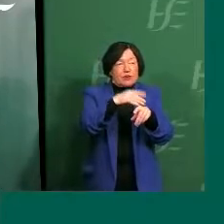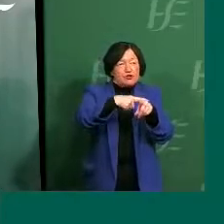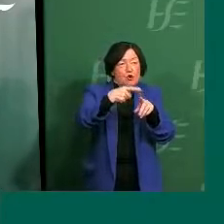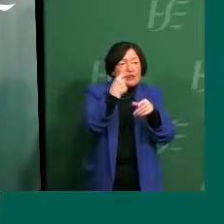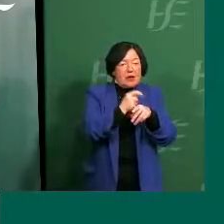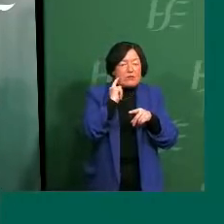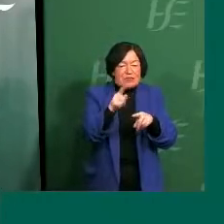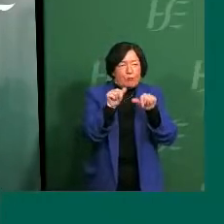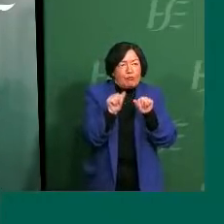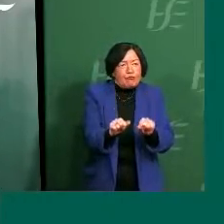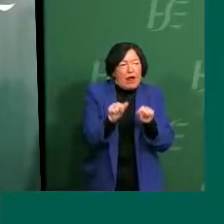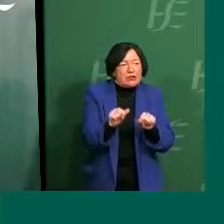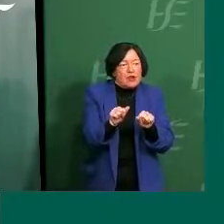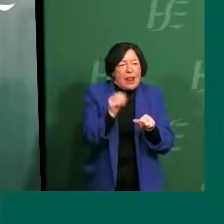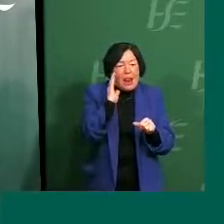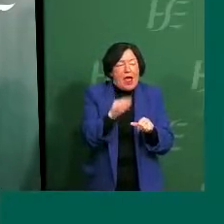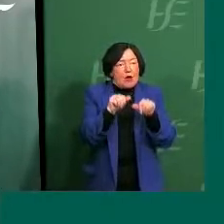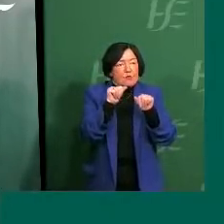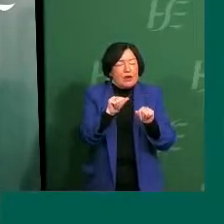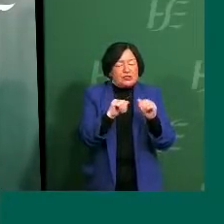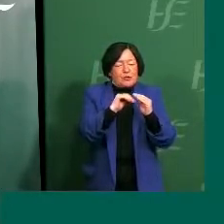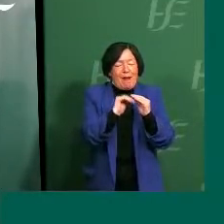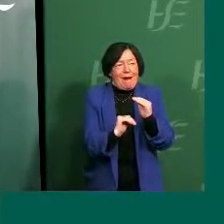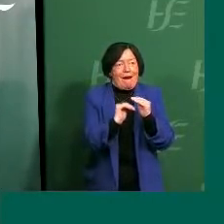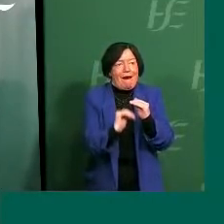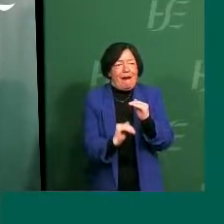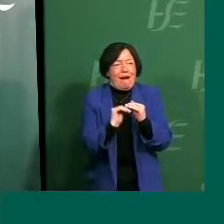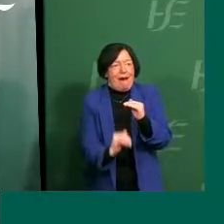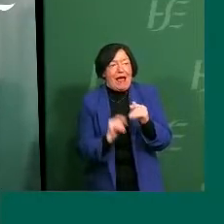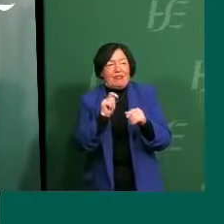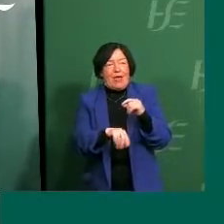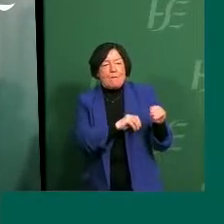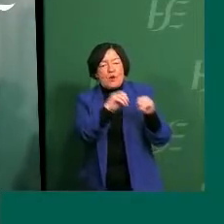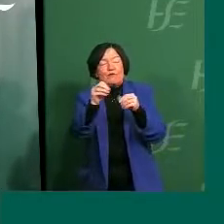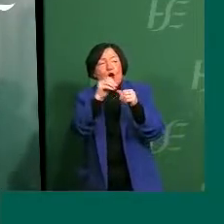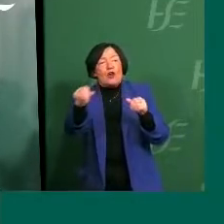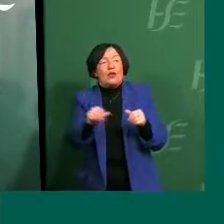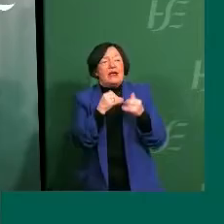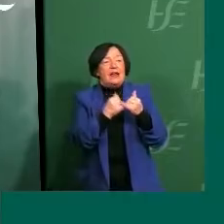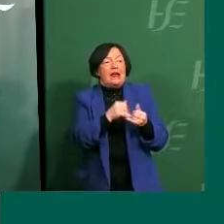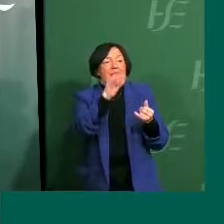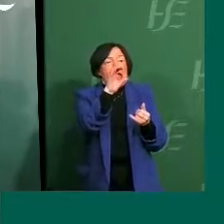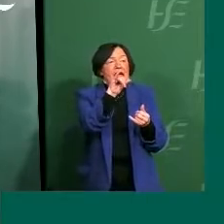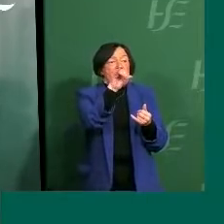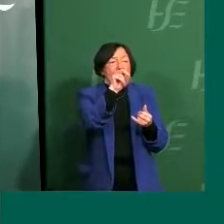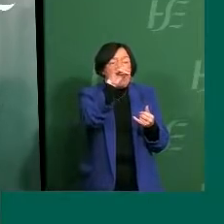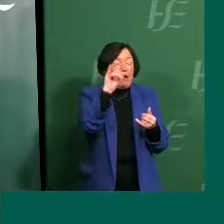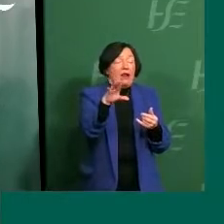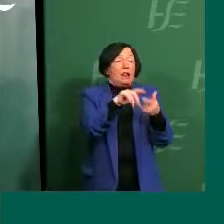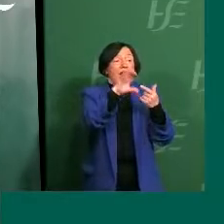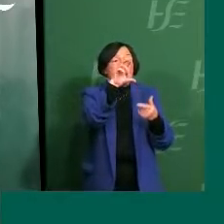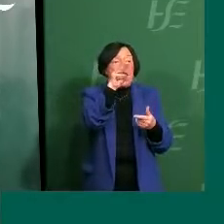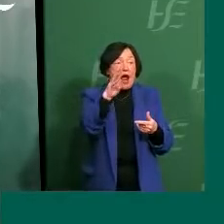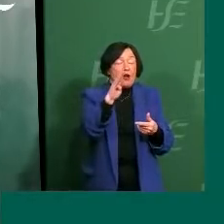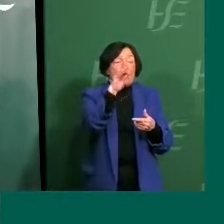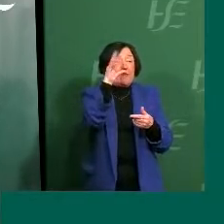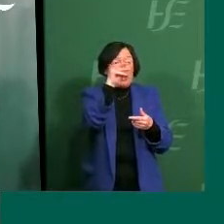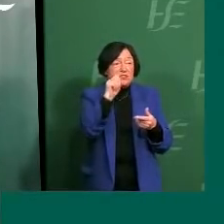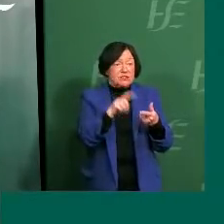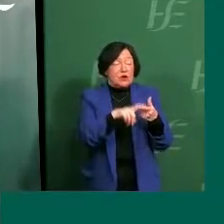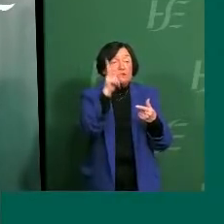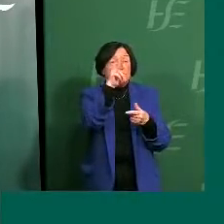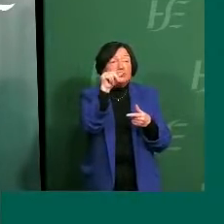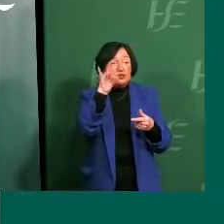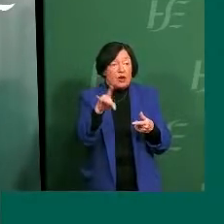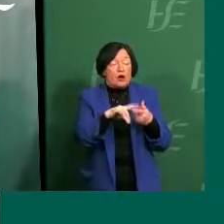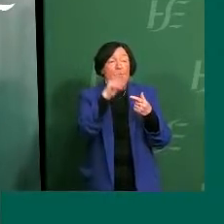see pressure and allow that pressure to be alleviated and then move to other locations. So places like Youghal, Carlow, Ballinasloe, Dundalk,